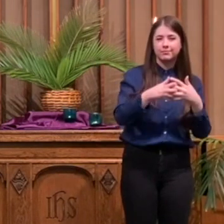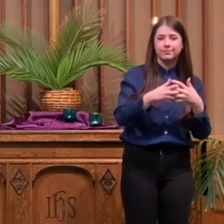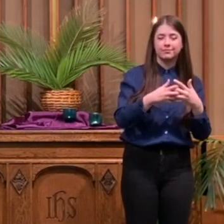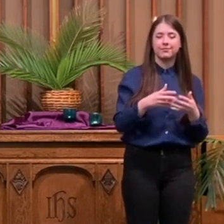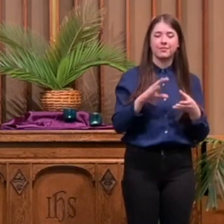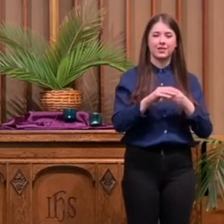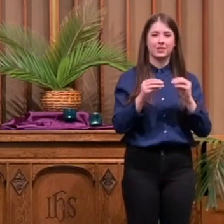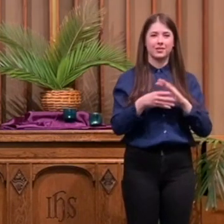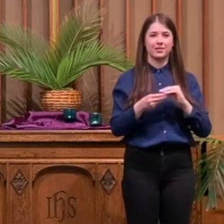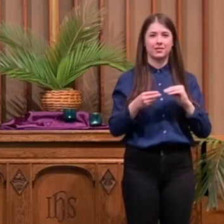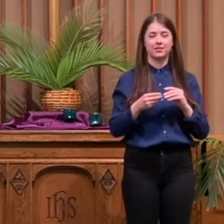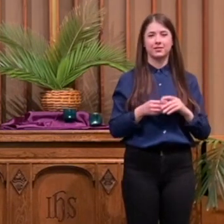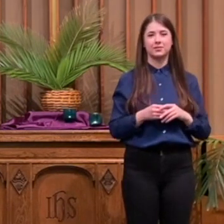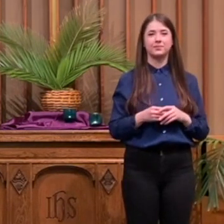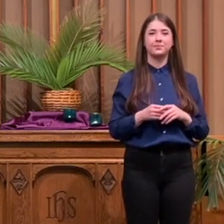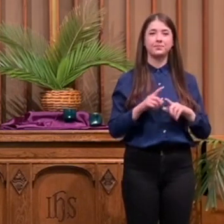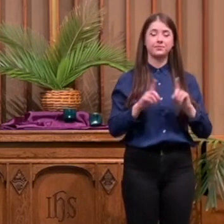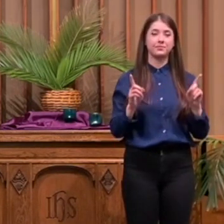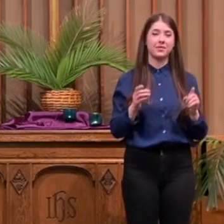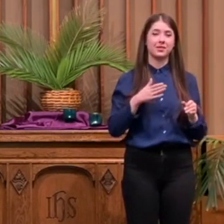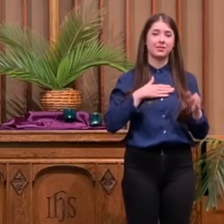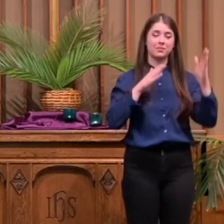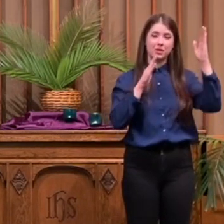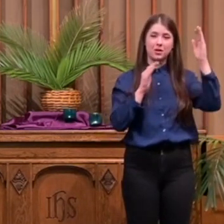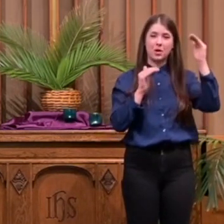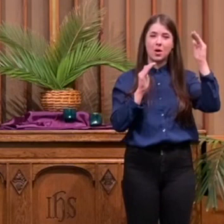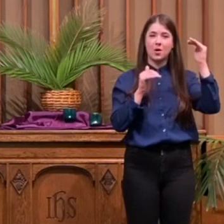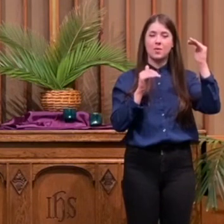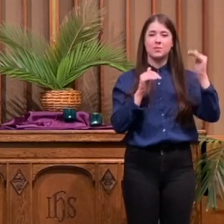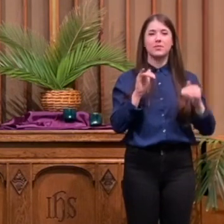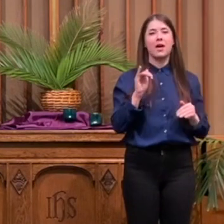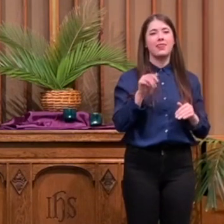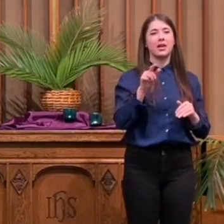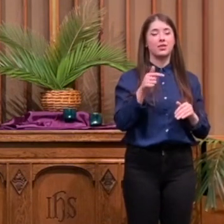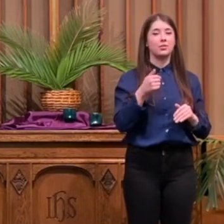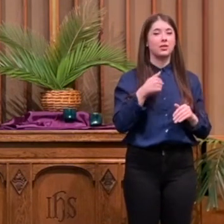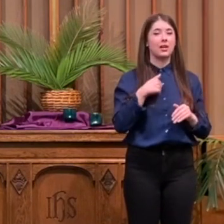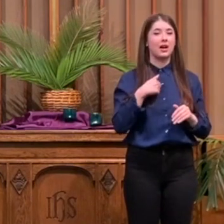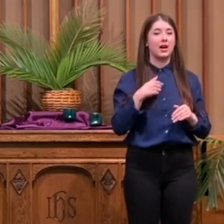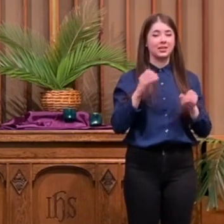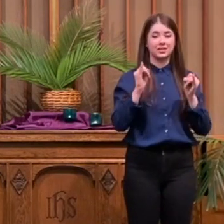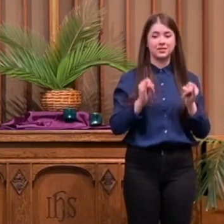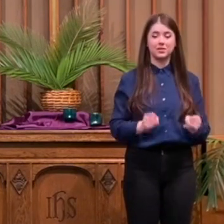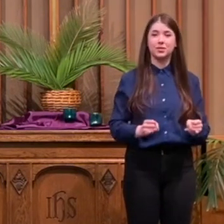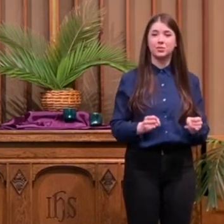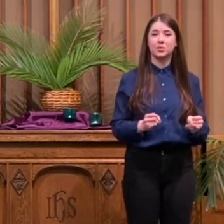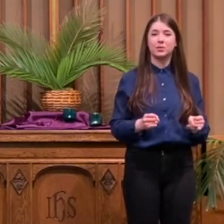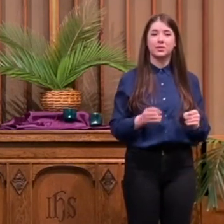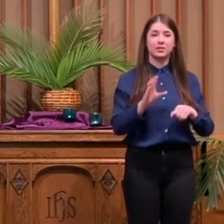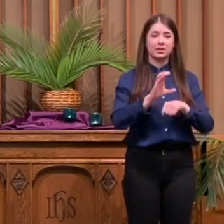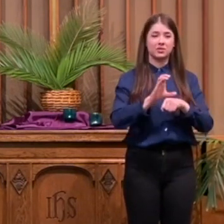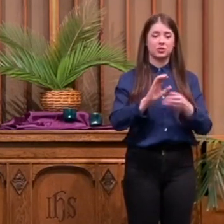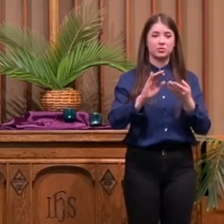story. But it's my hope that you and I, as individuals, as a